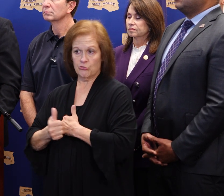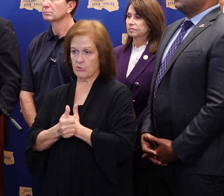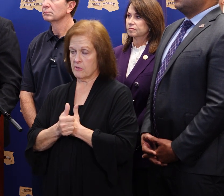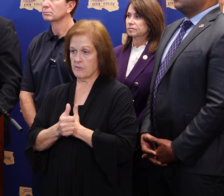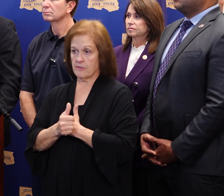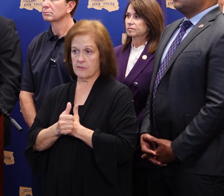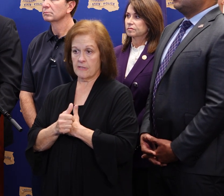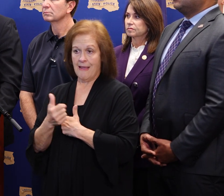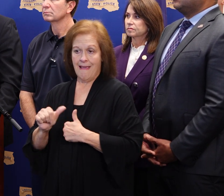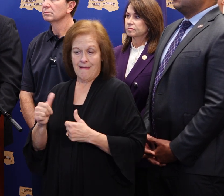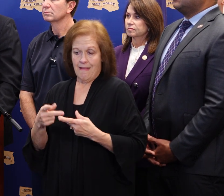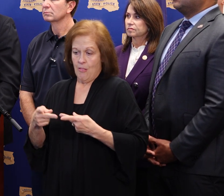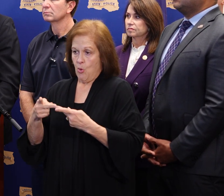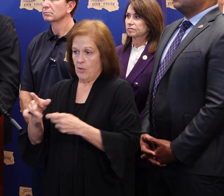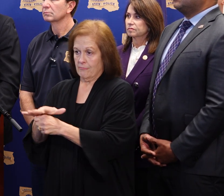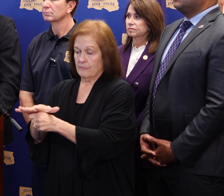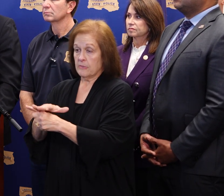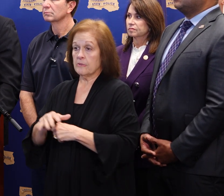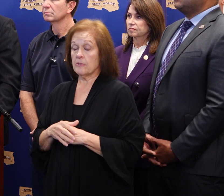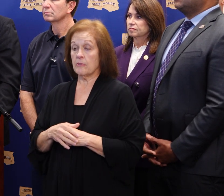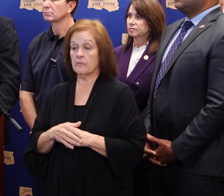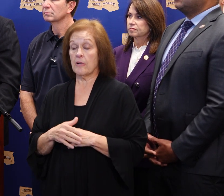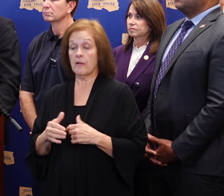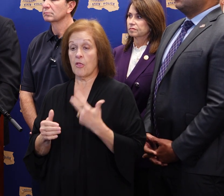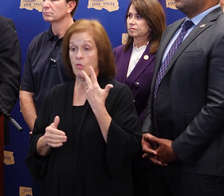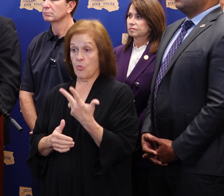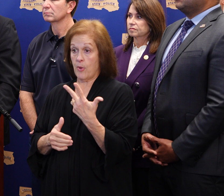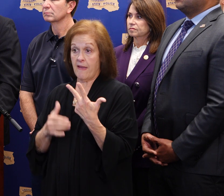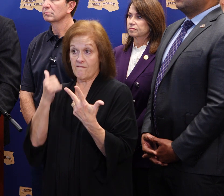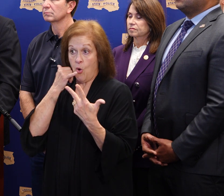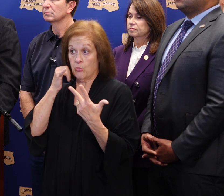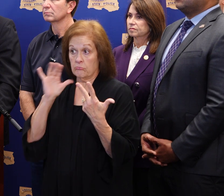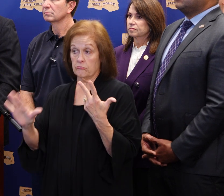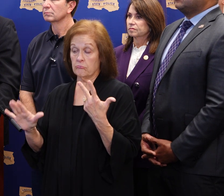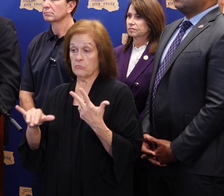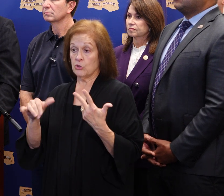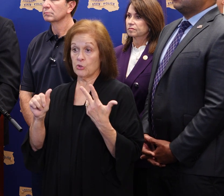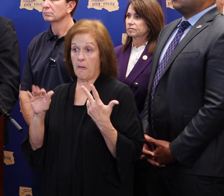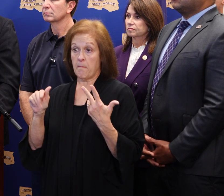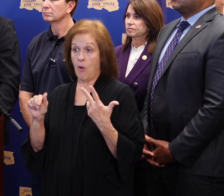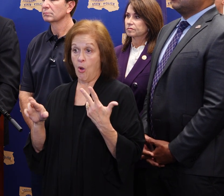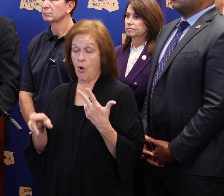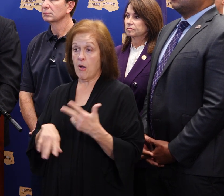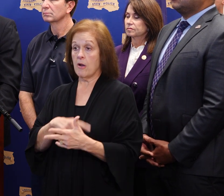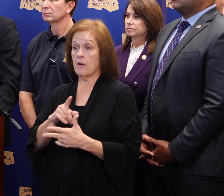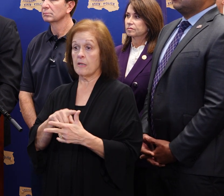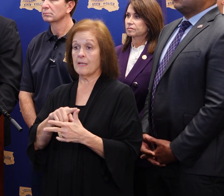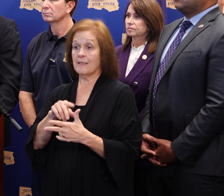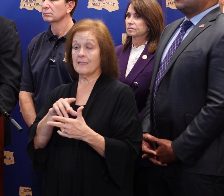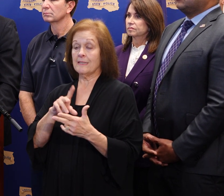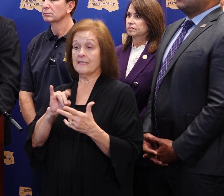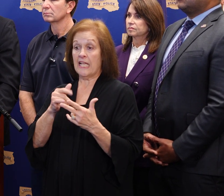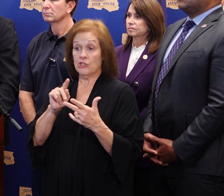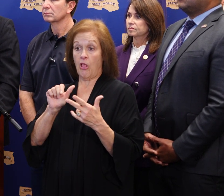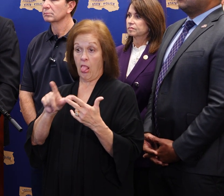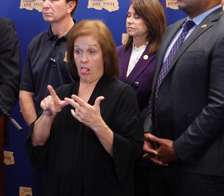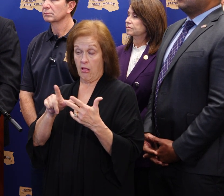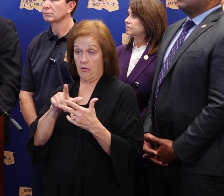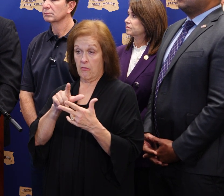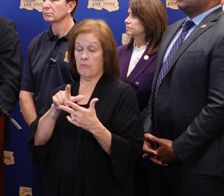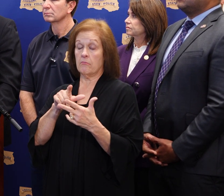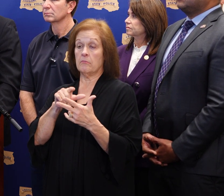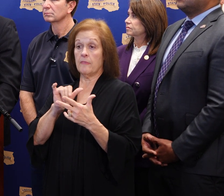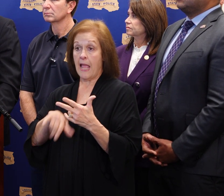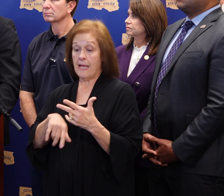locations. 3 phones linked to Jabbar have been recovered, and digital media exploitation is a